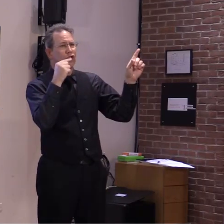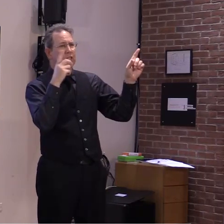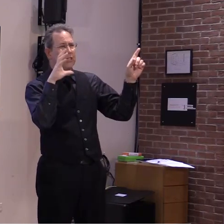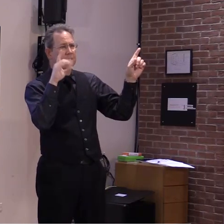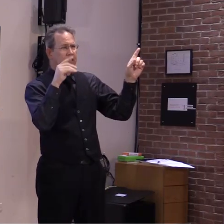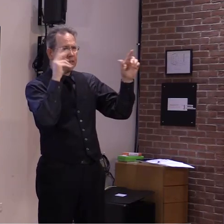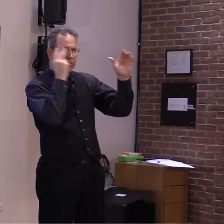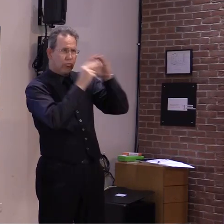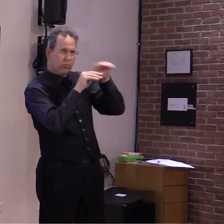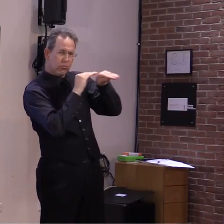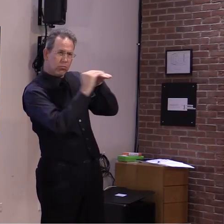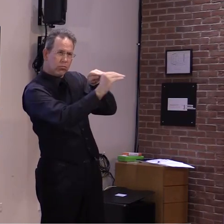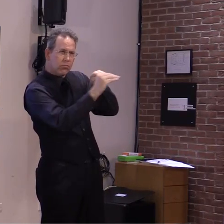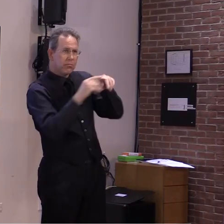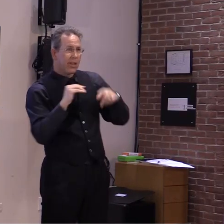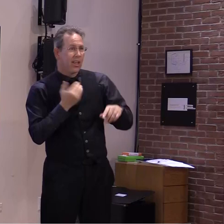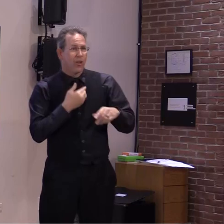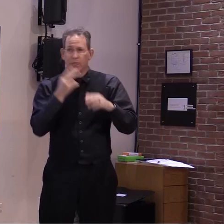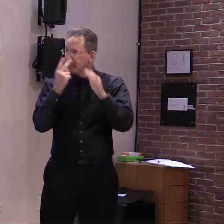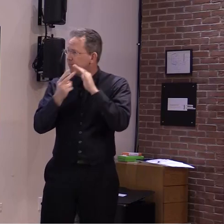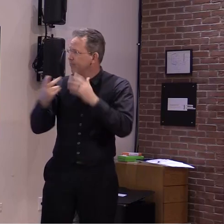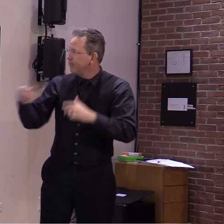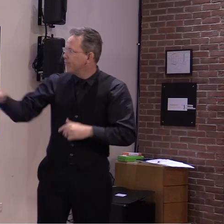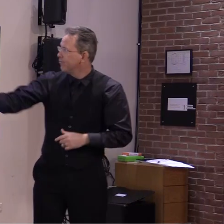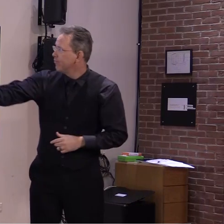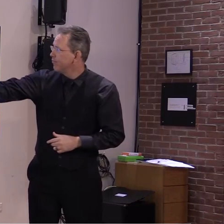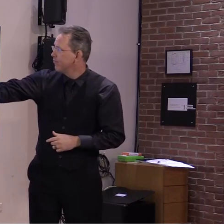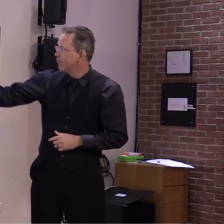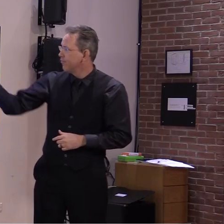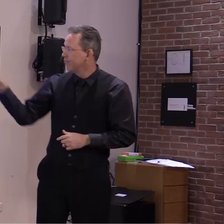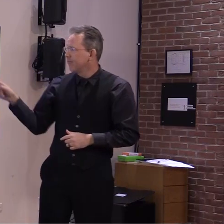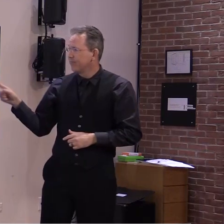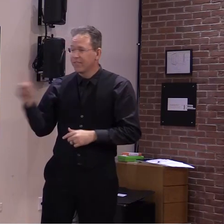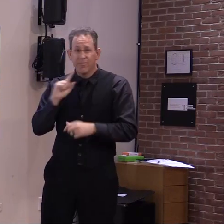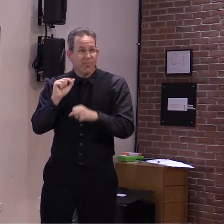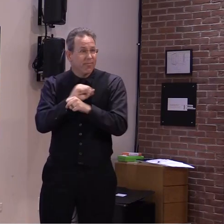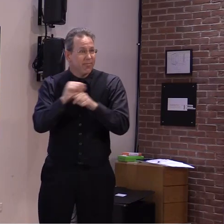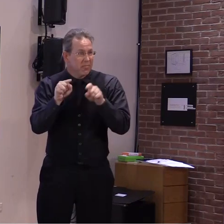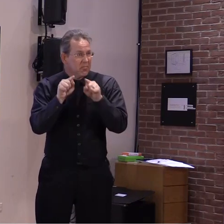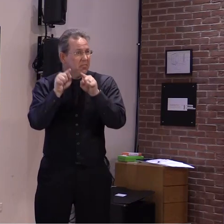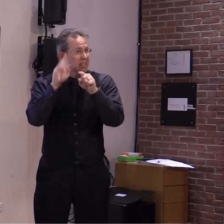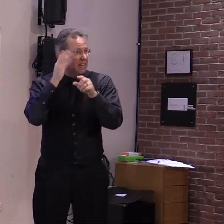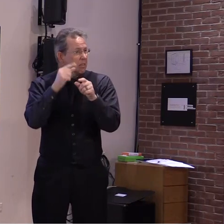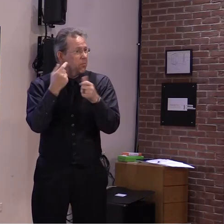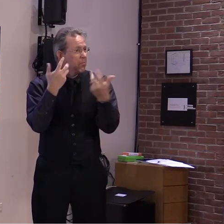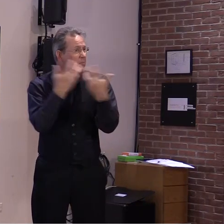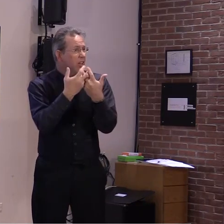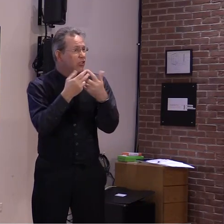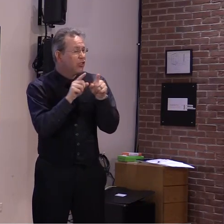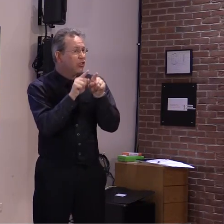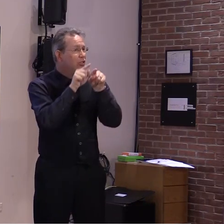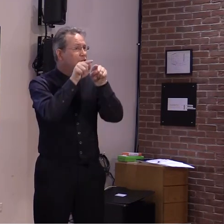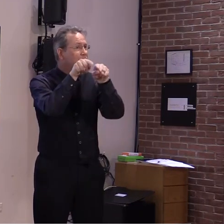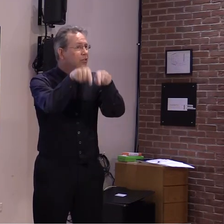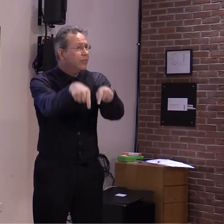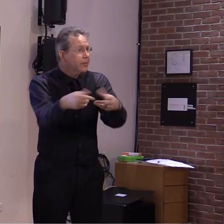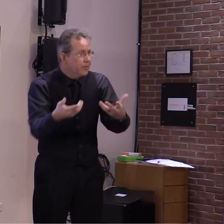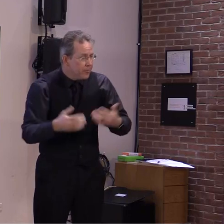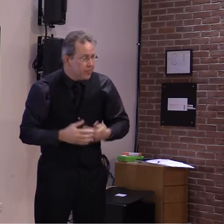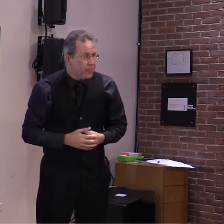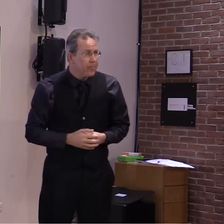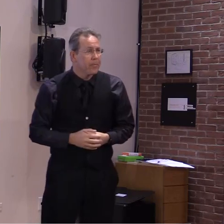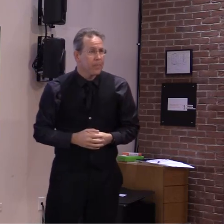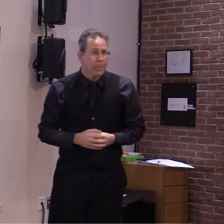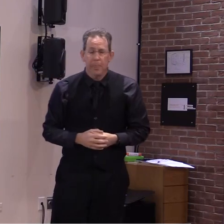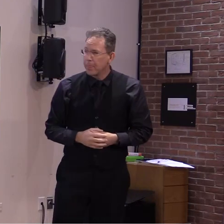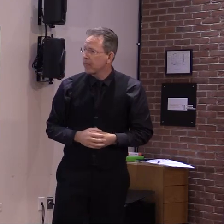more clearly on the trajectory with the higher case growth rate than the one showing cases more stable through the next few